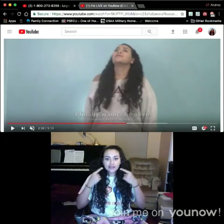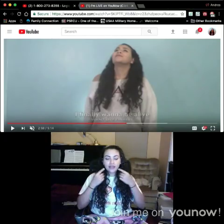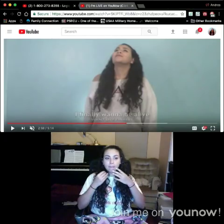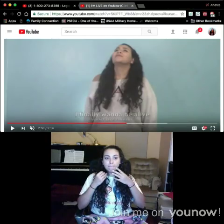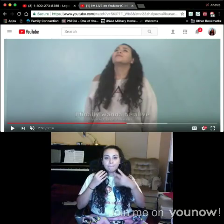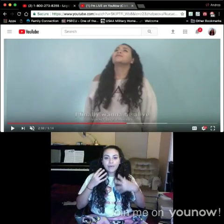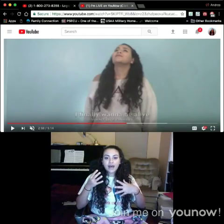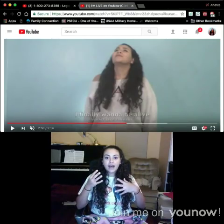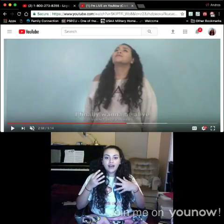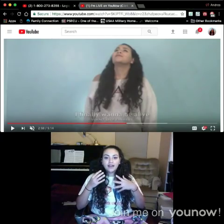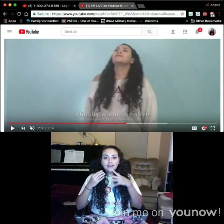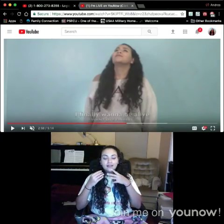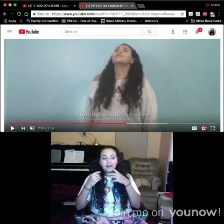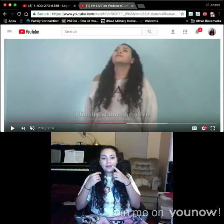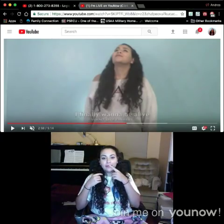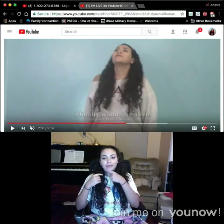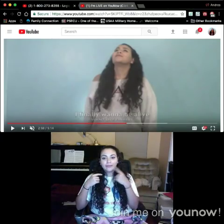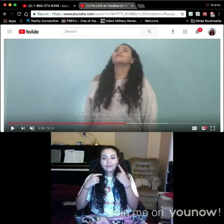it's like a pa,